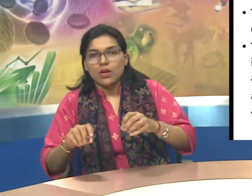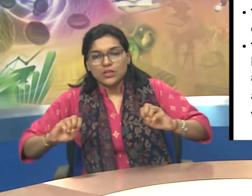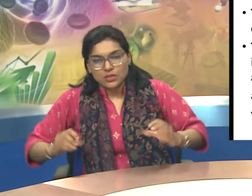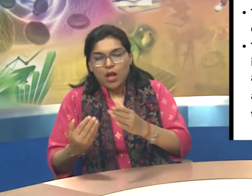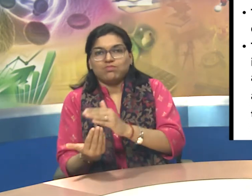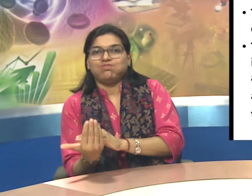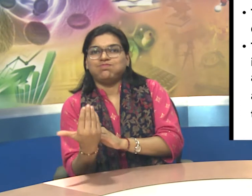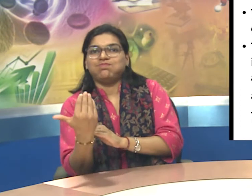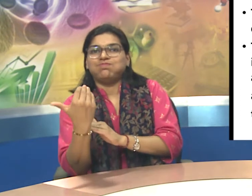Telex was